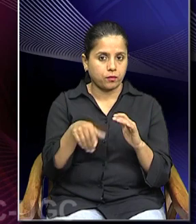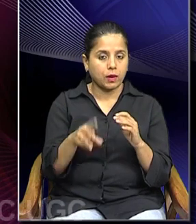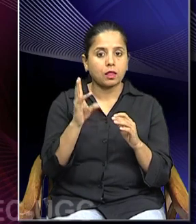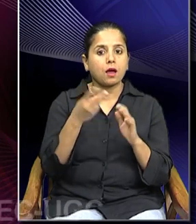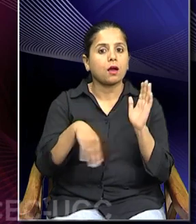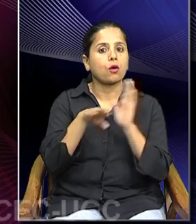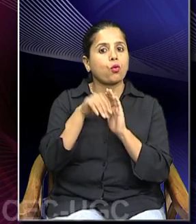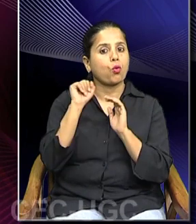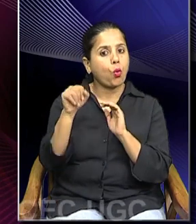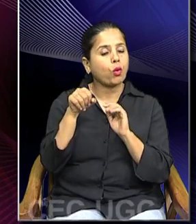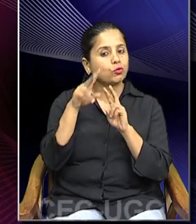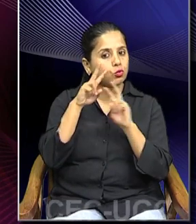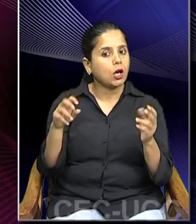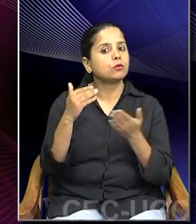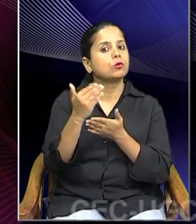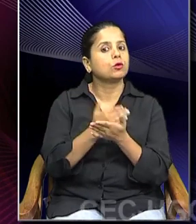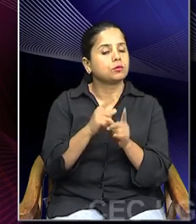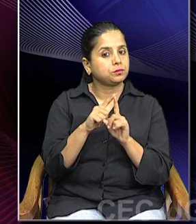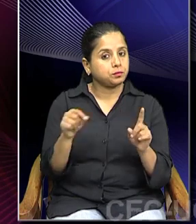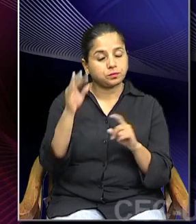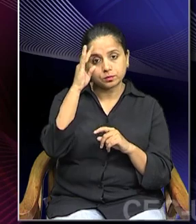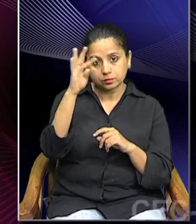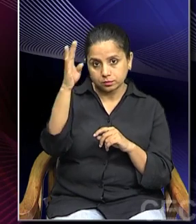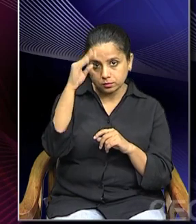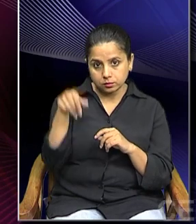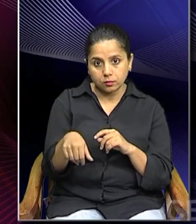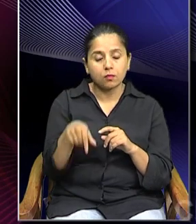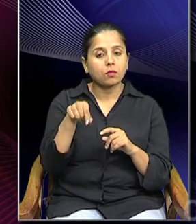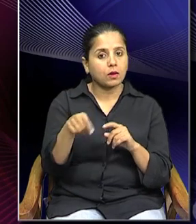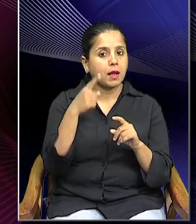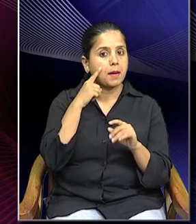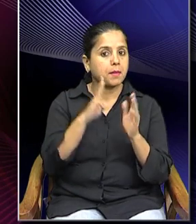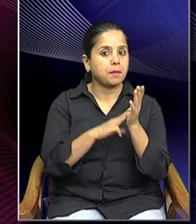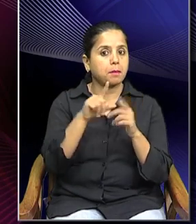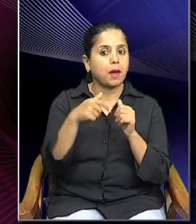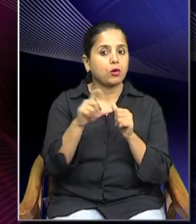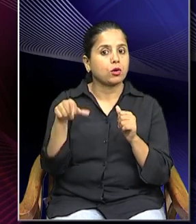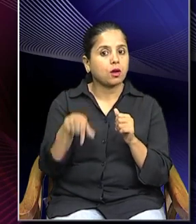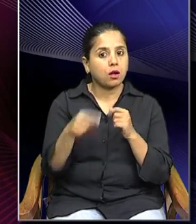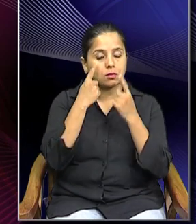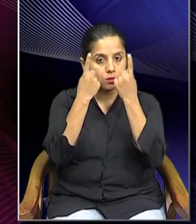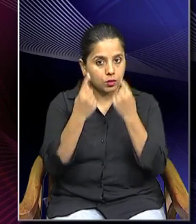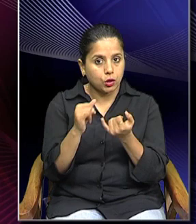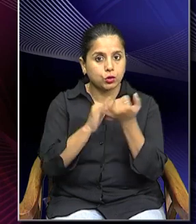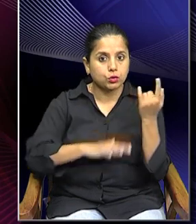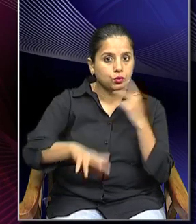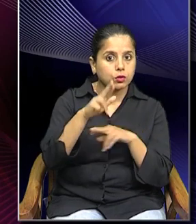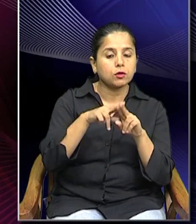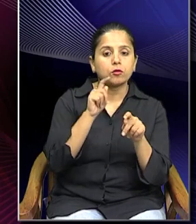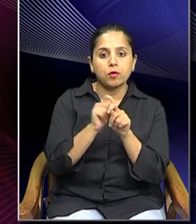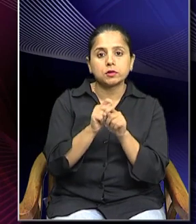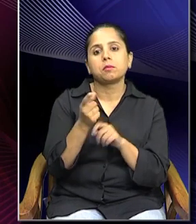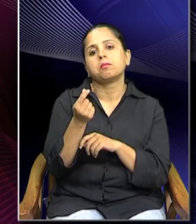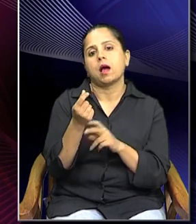in her research program, a theoretical and empirical analysis of the social functions of